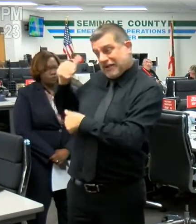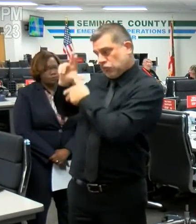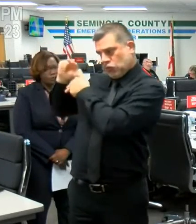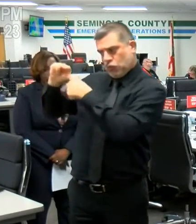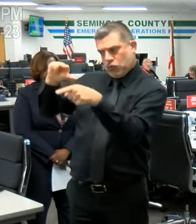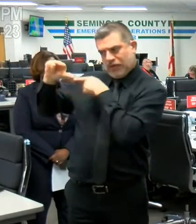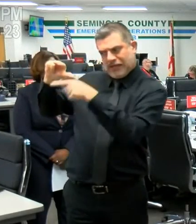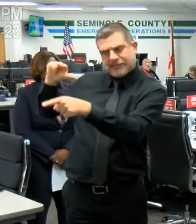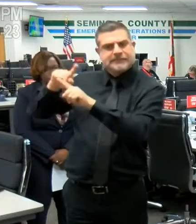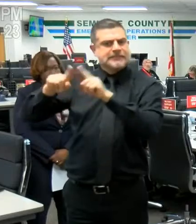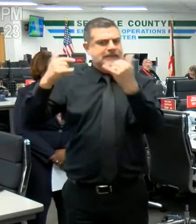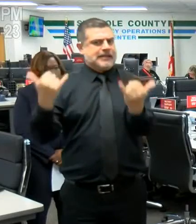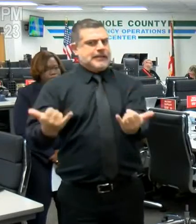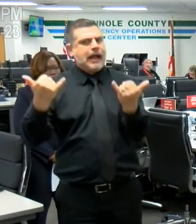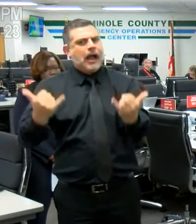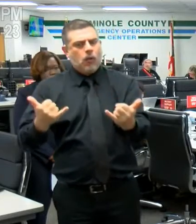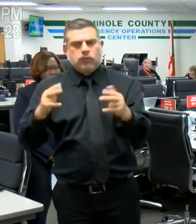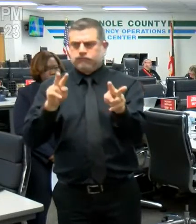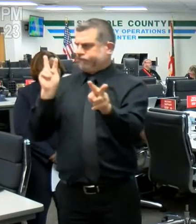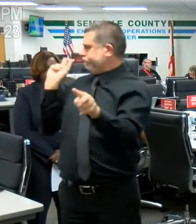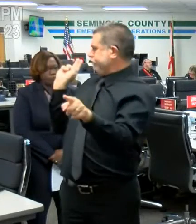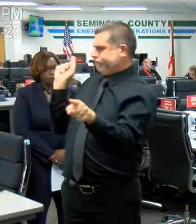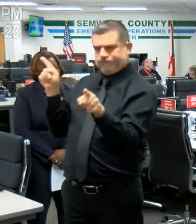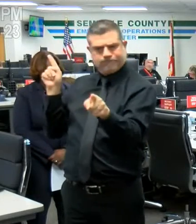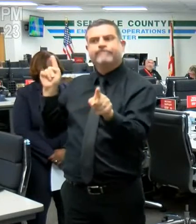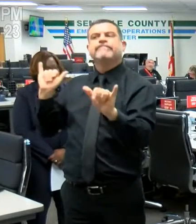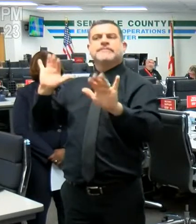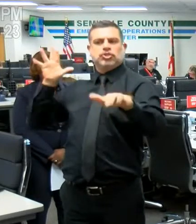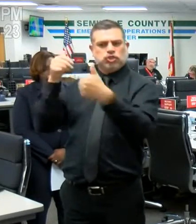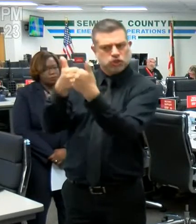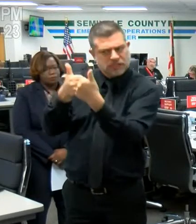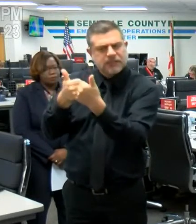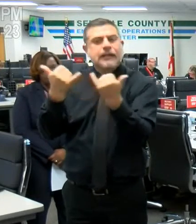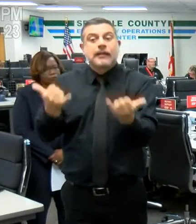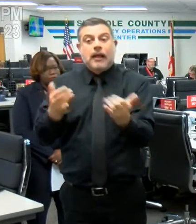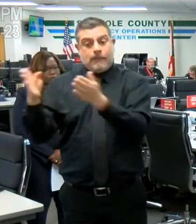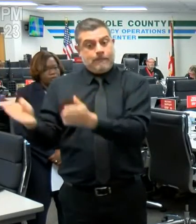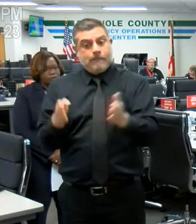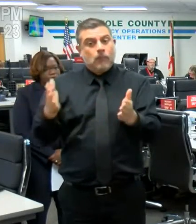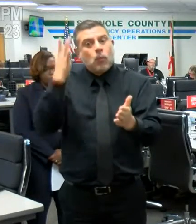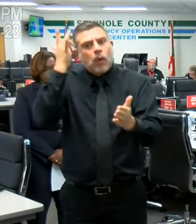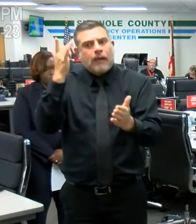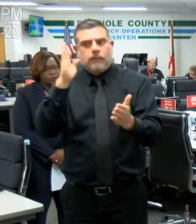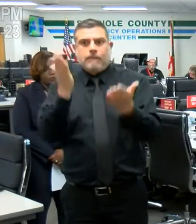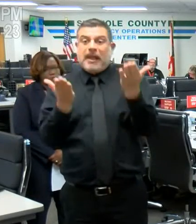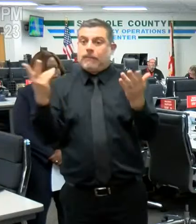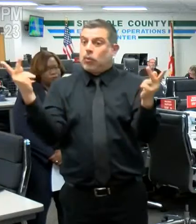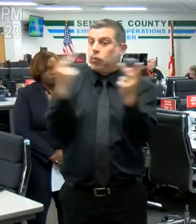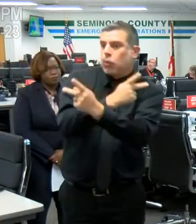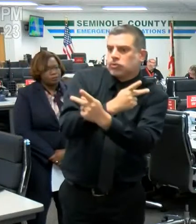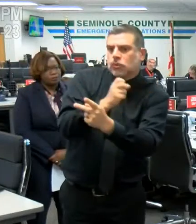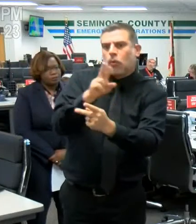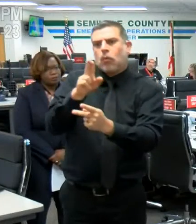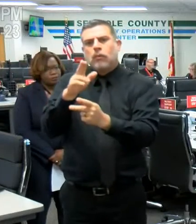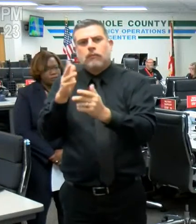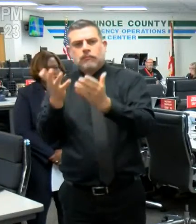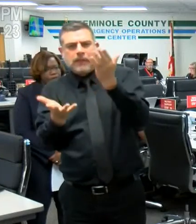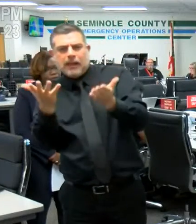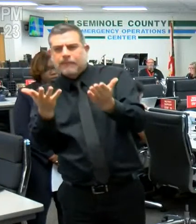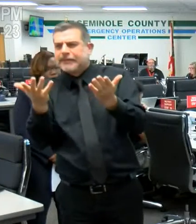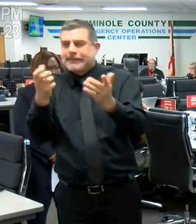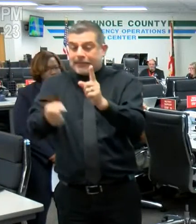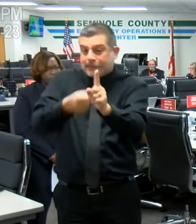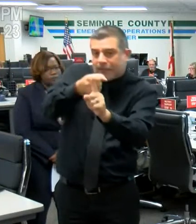a unique challenge. And we're presenting for the worst and preparing for the worst, but we're anticipating impacts that will not be